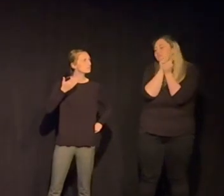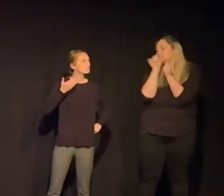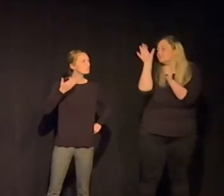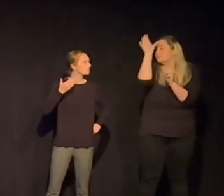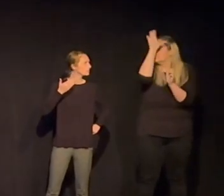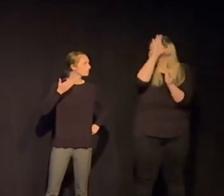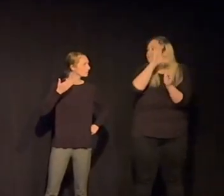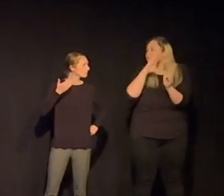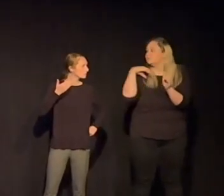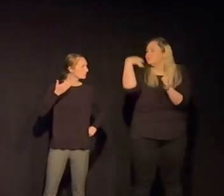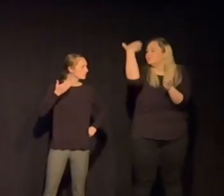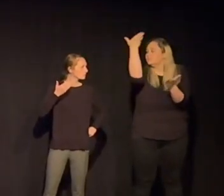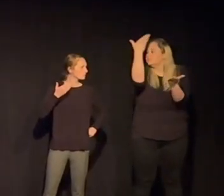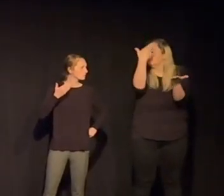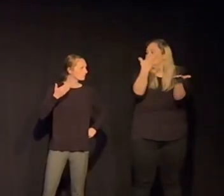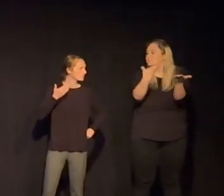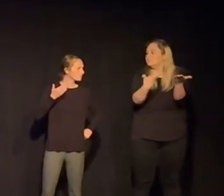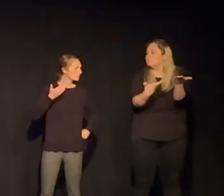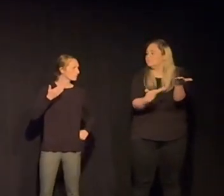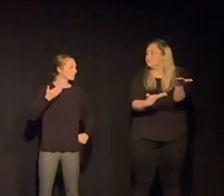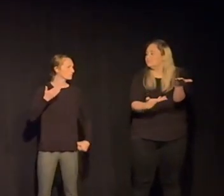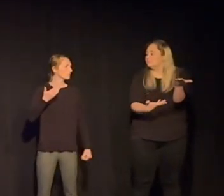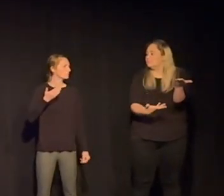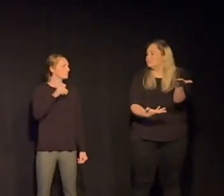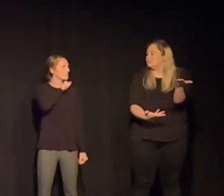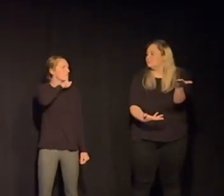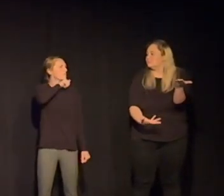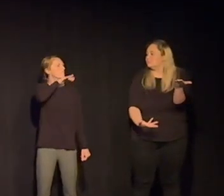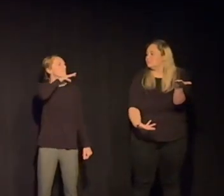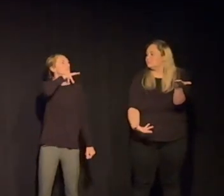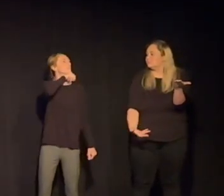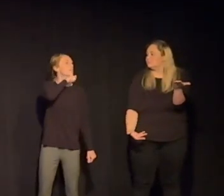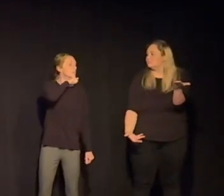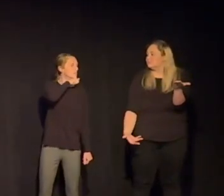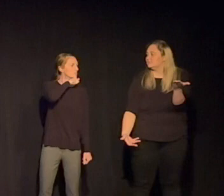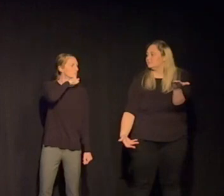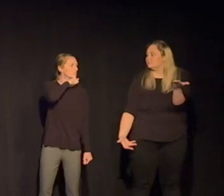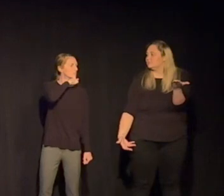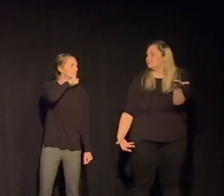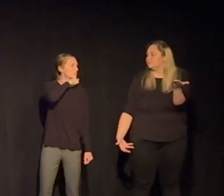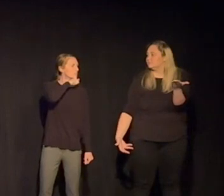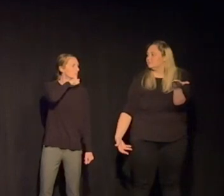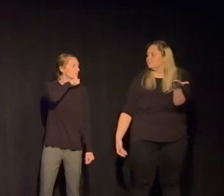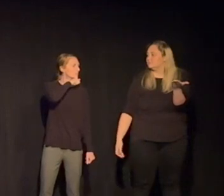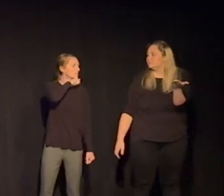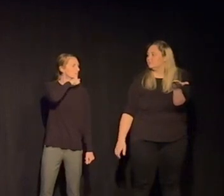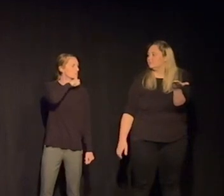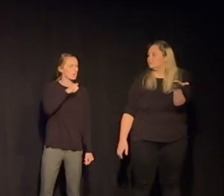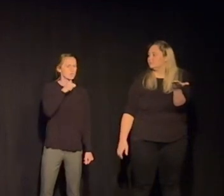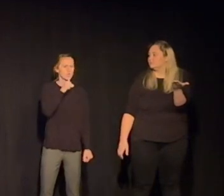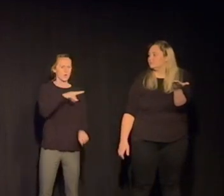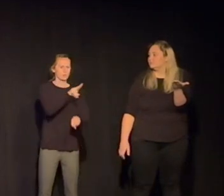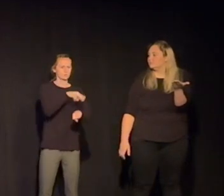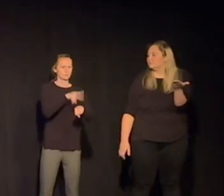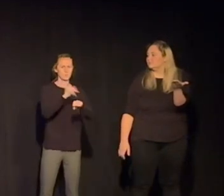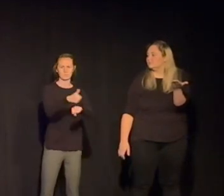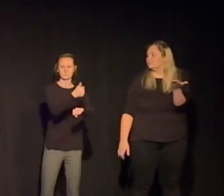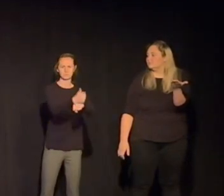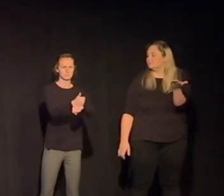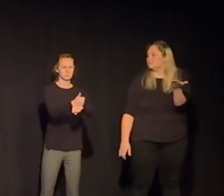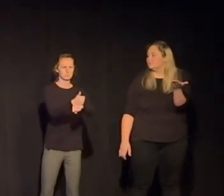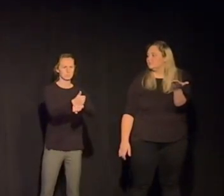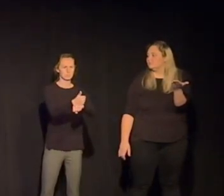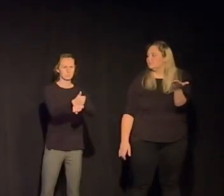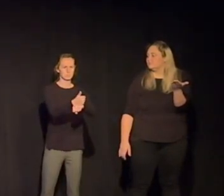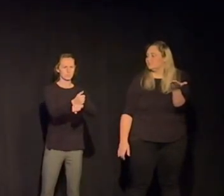Looking for this. Amphibia! This isn't your usual setup. Where's